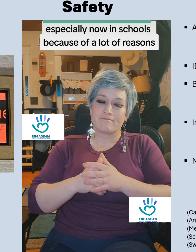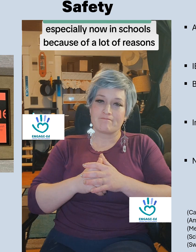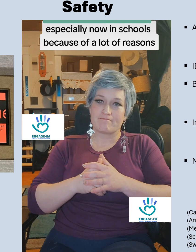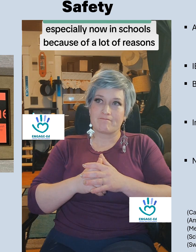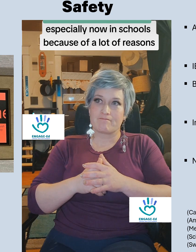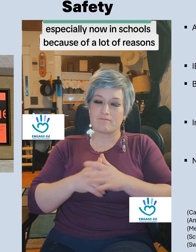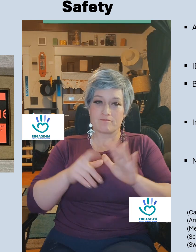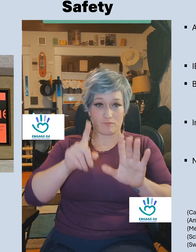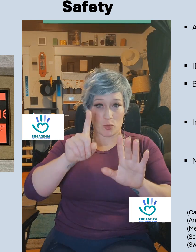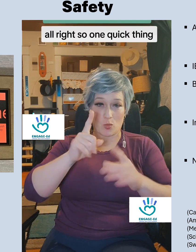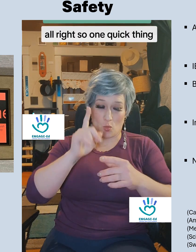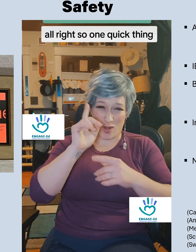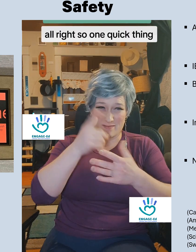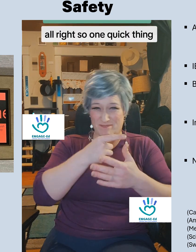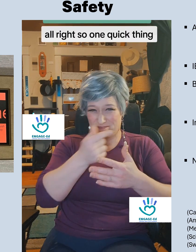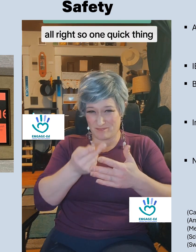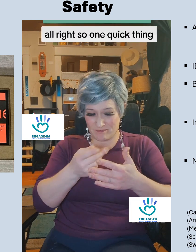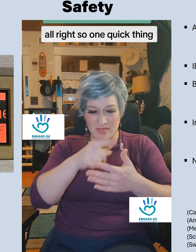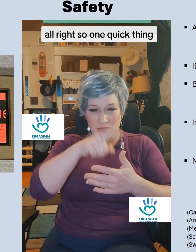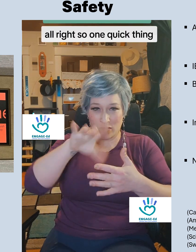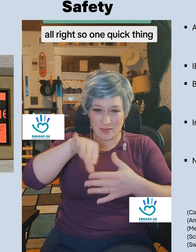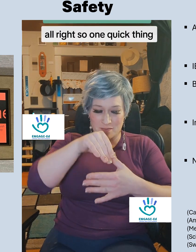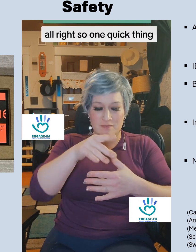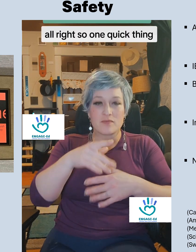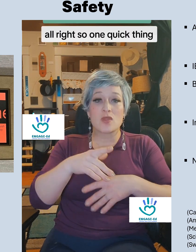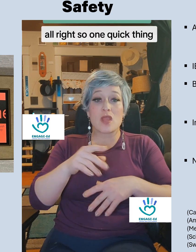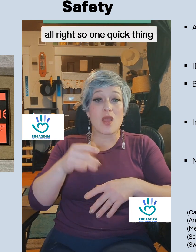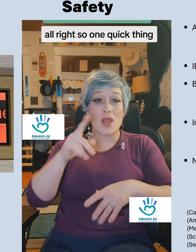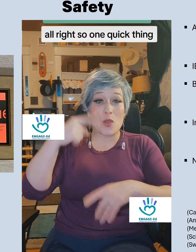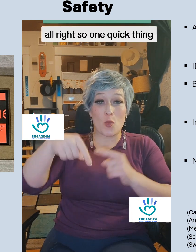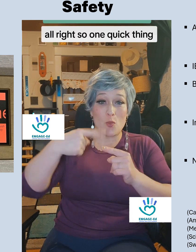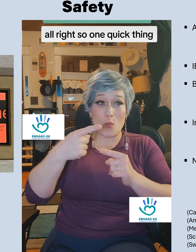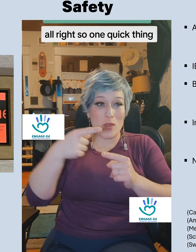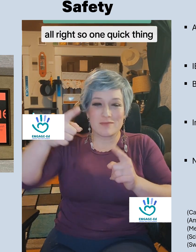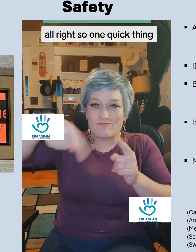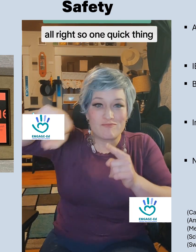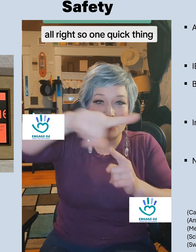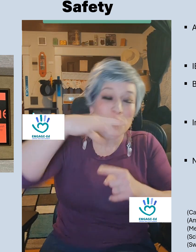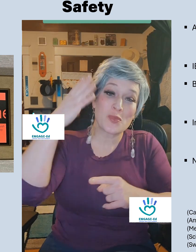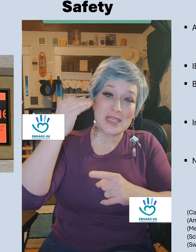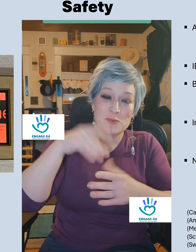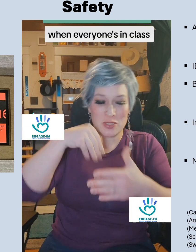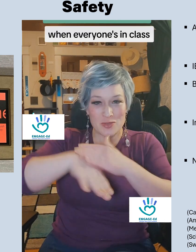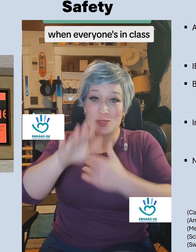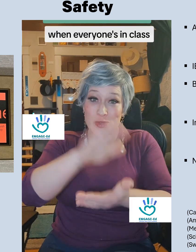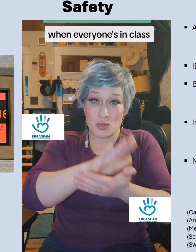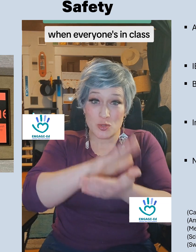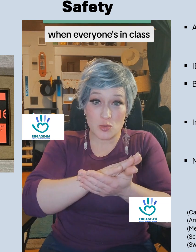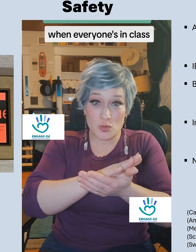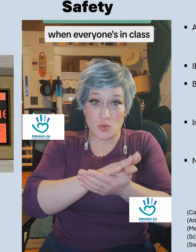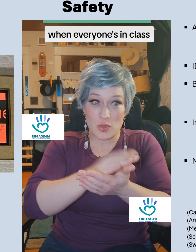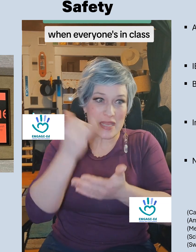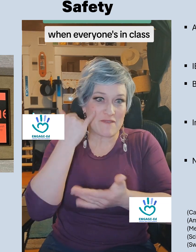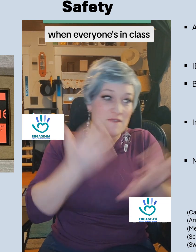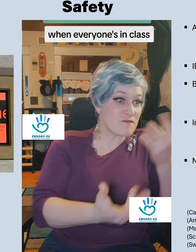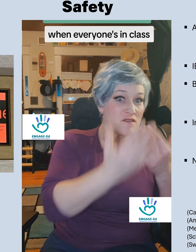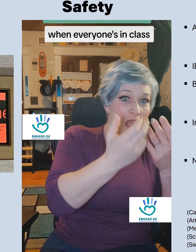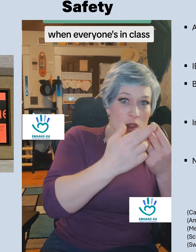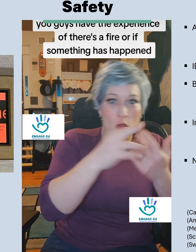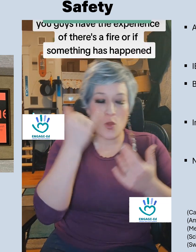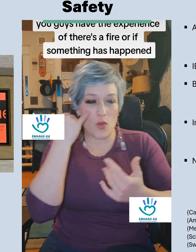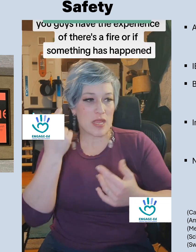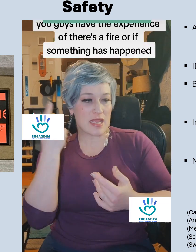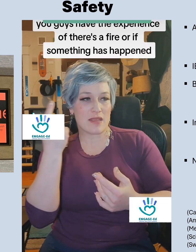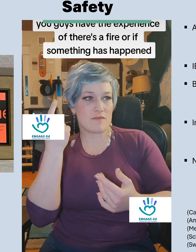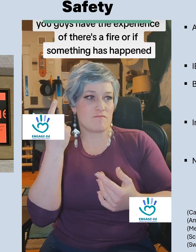lot of reasons. All right. So one quick thing. When everyone's in class,